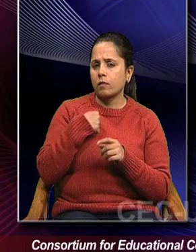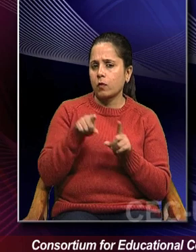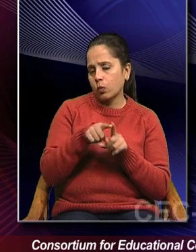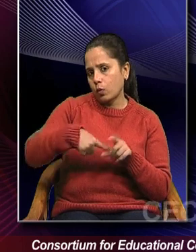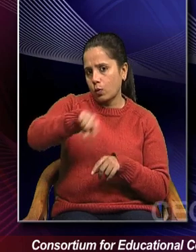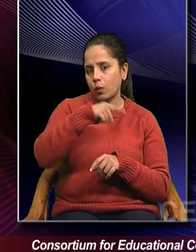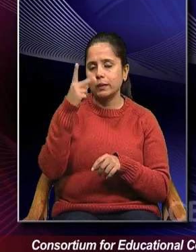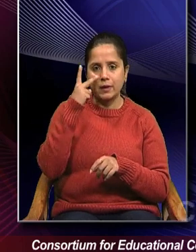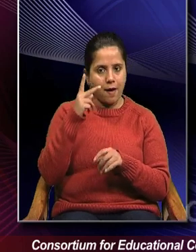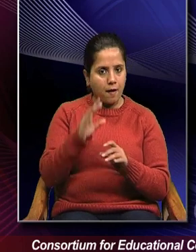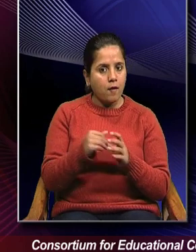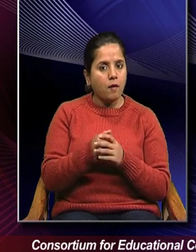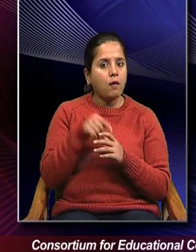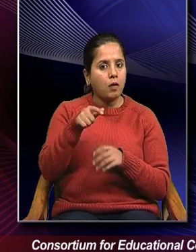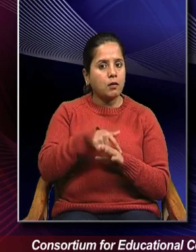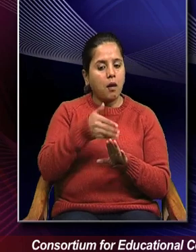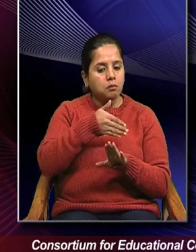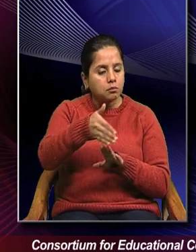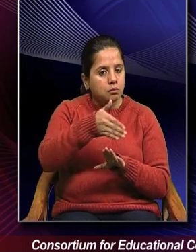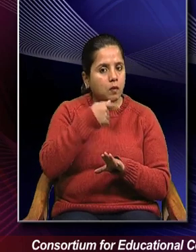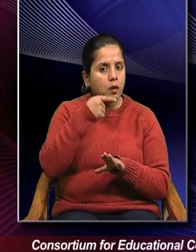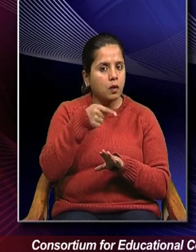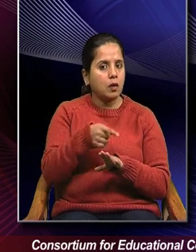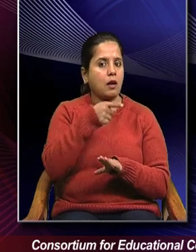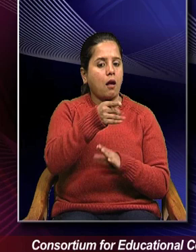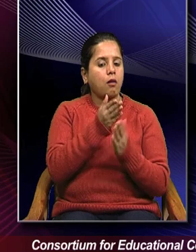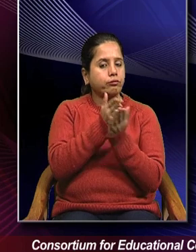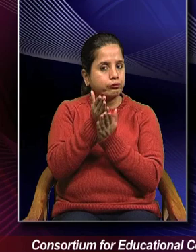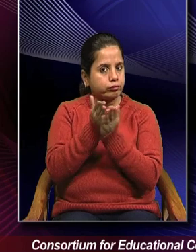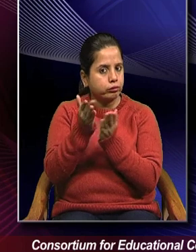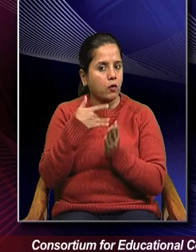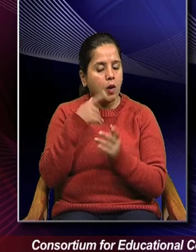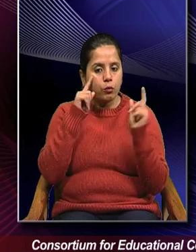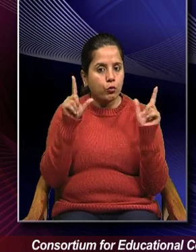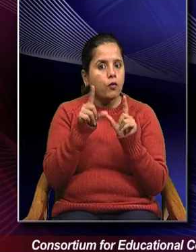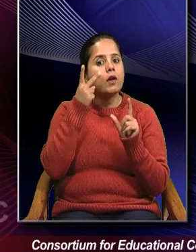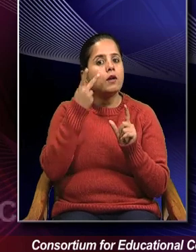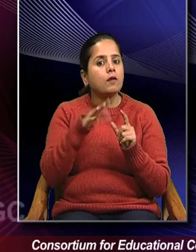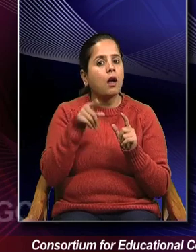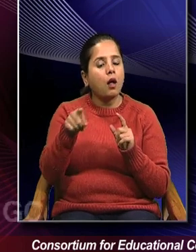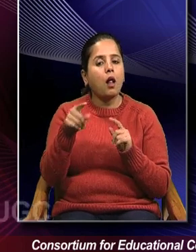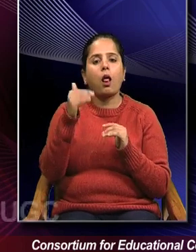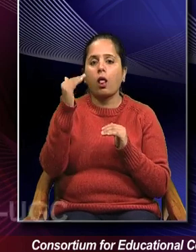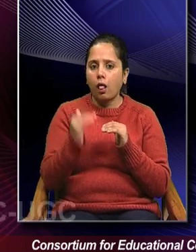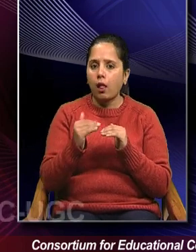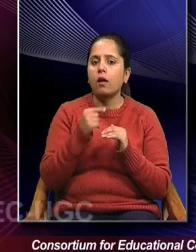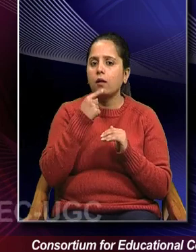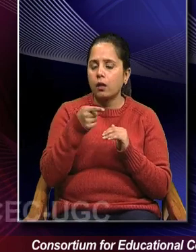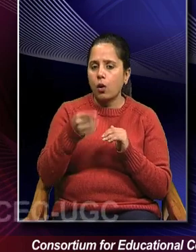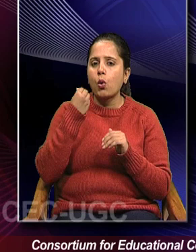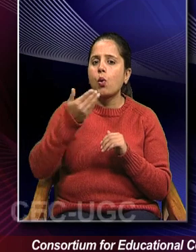see that over a period of time, this kind of a pattern, it also witnessed some kind of a decline, where we find that the